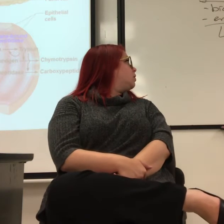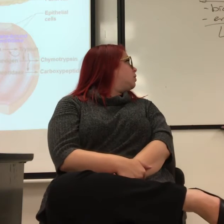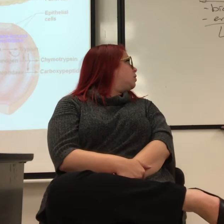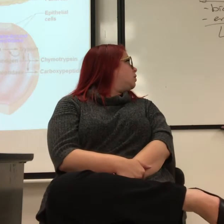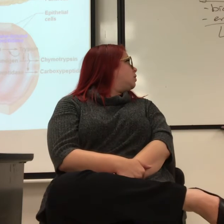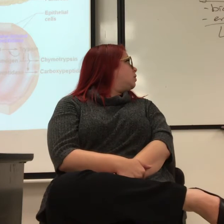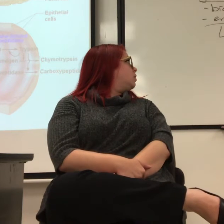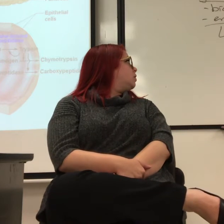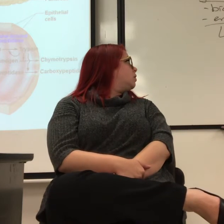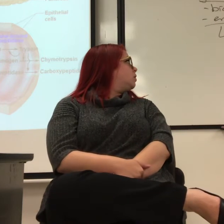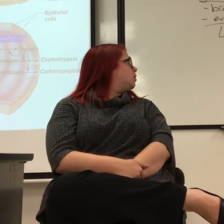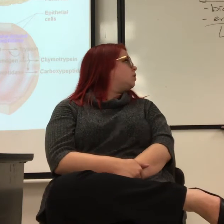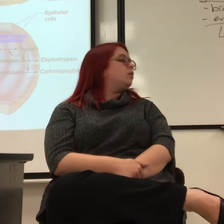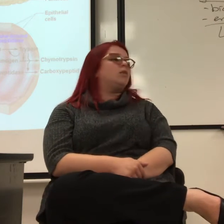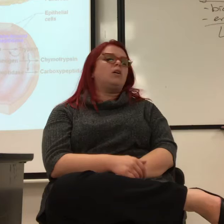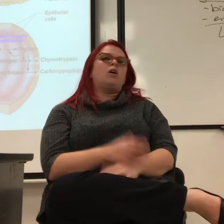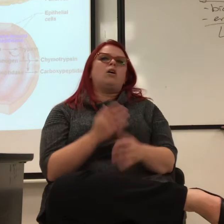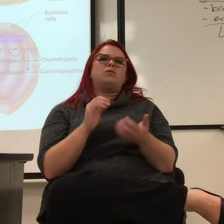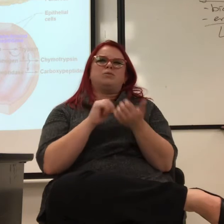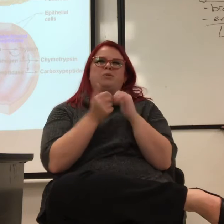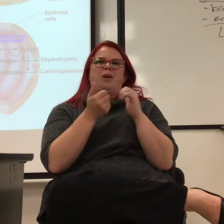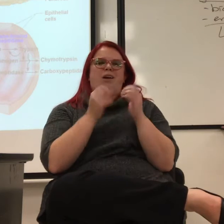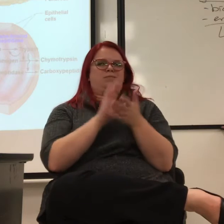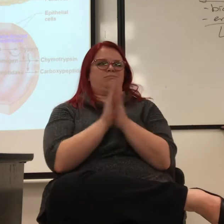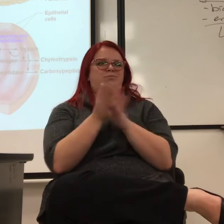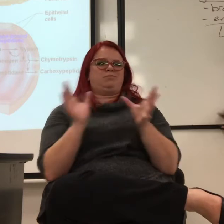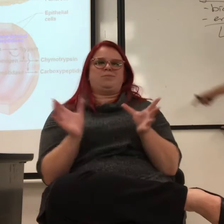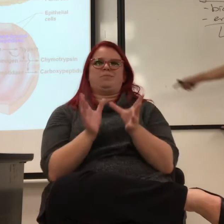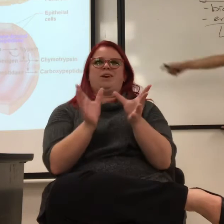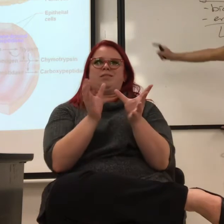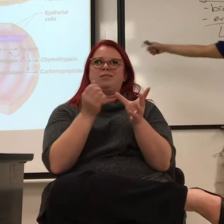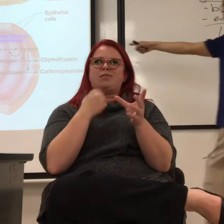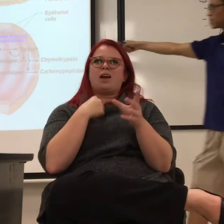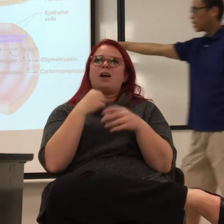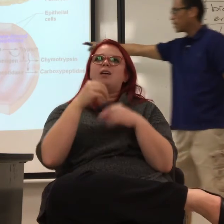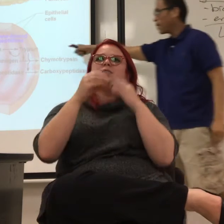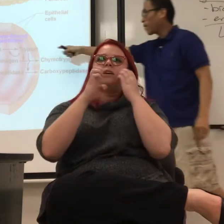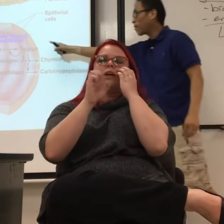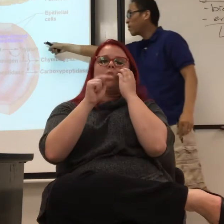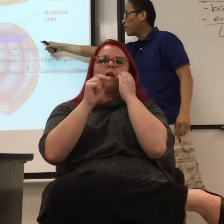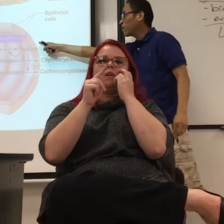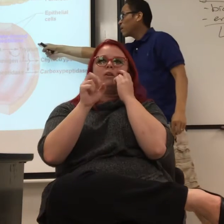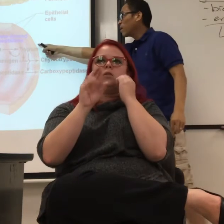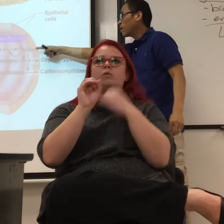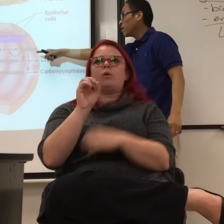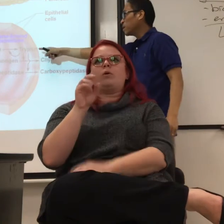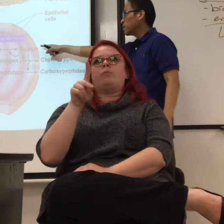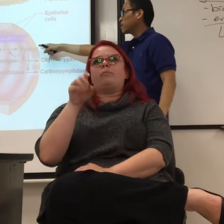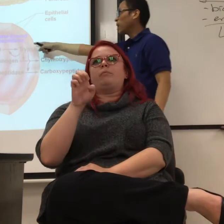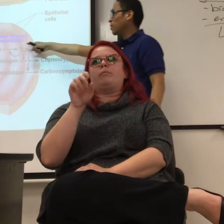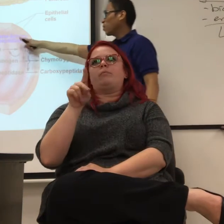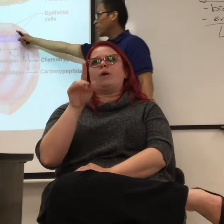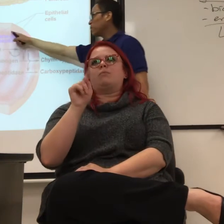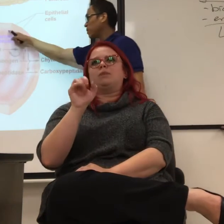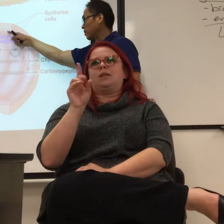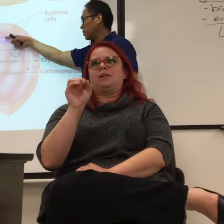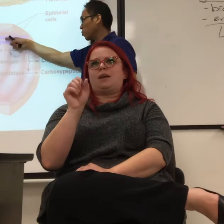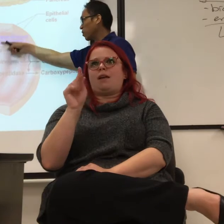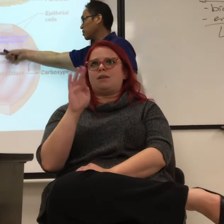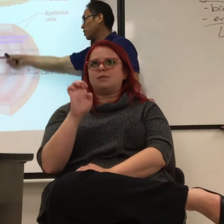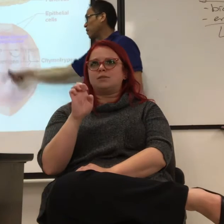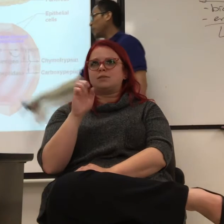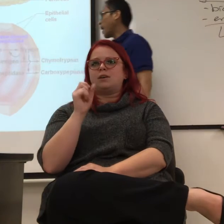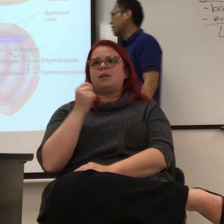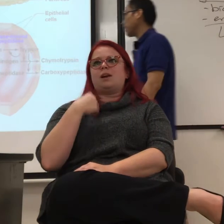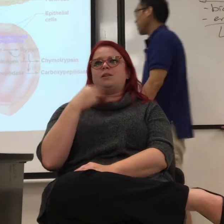What activates it? There's this membrane-bound enteropeptidase on the slide there. It's inside the lumen. That's